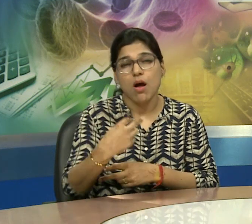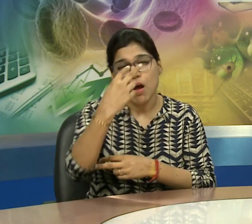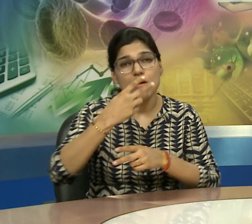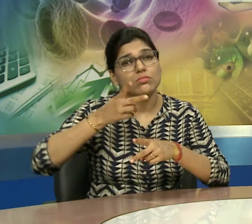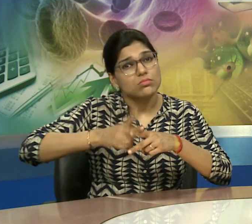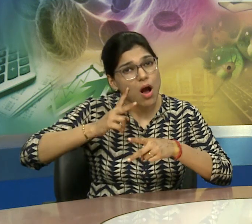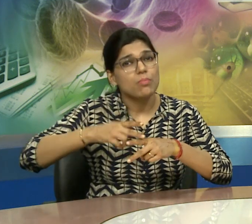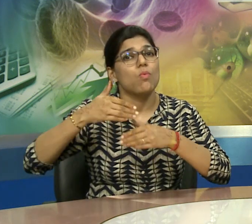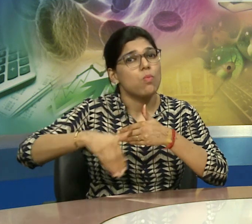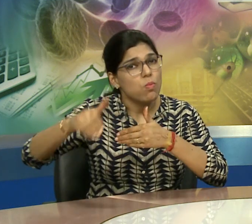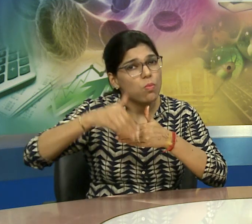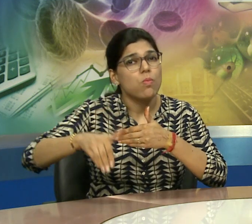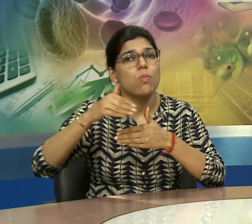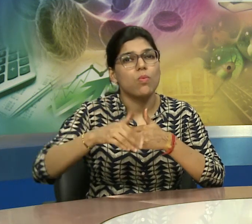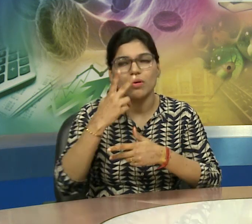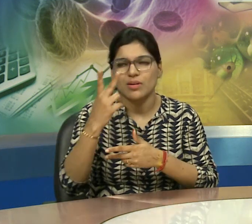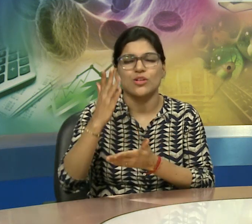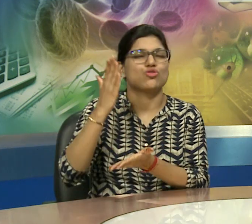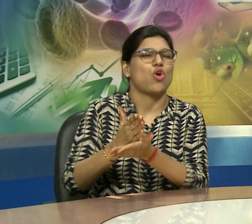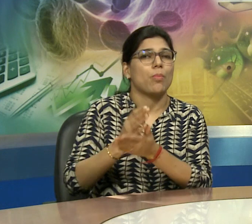baby is still crying.